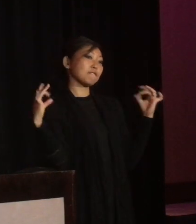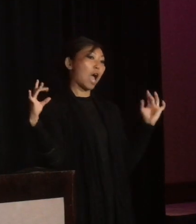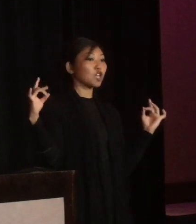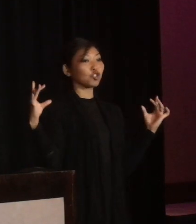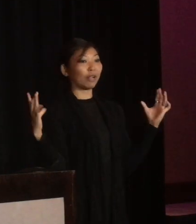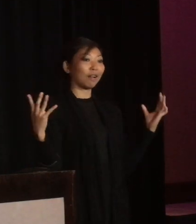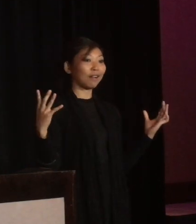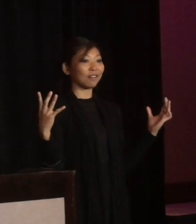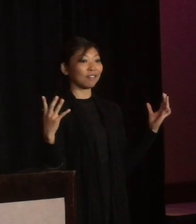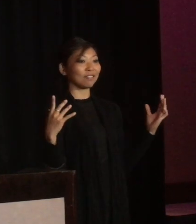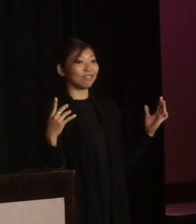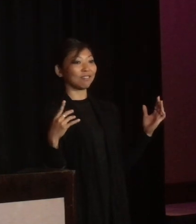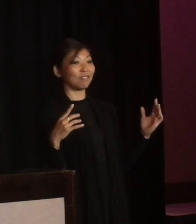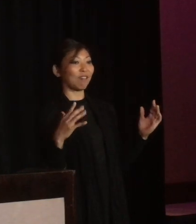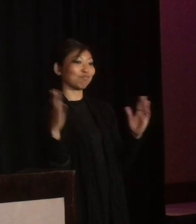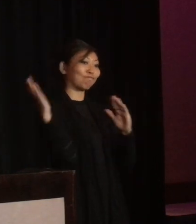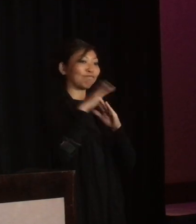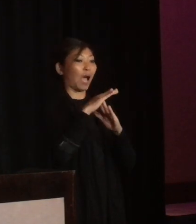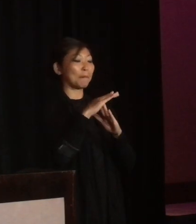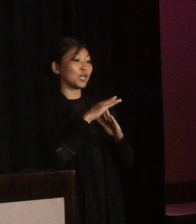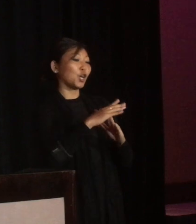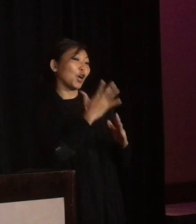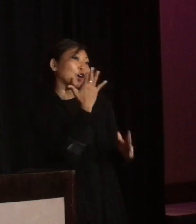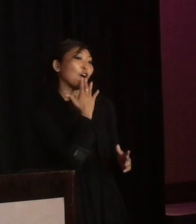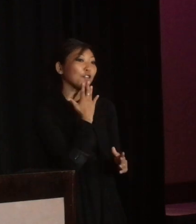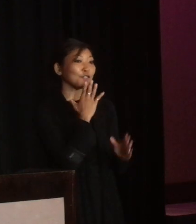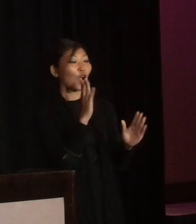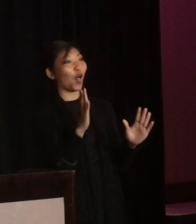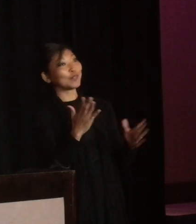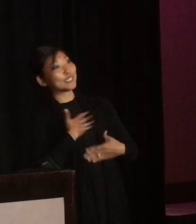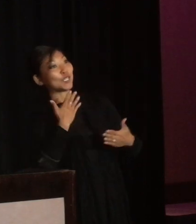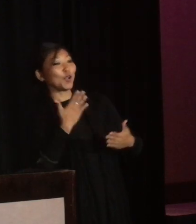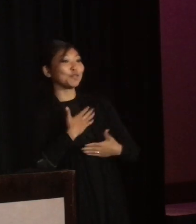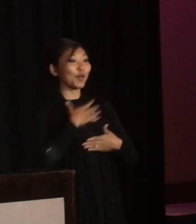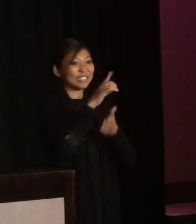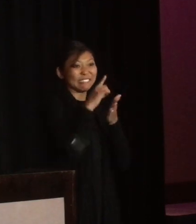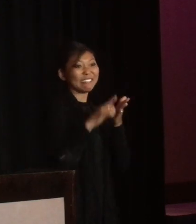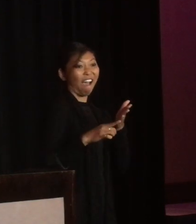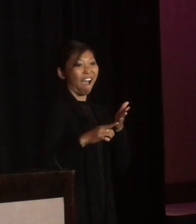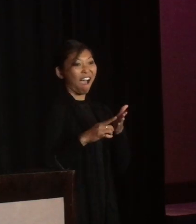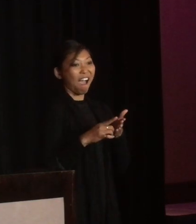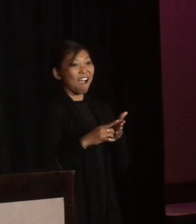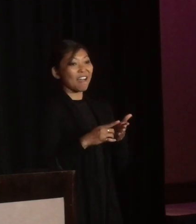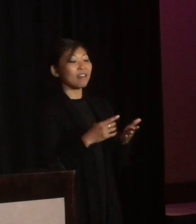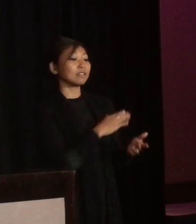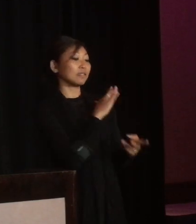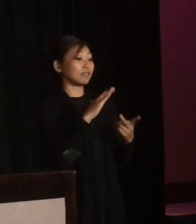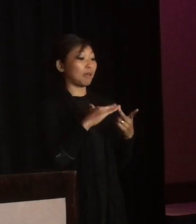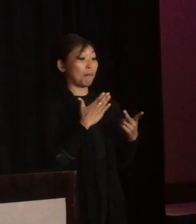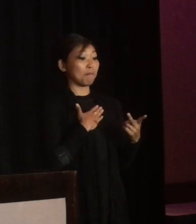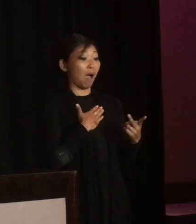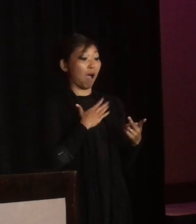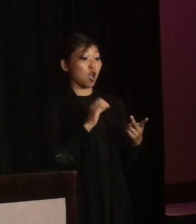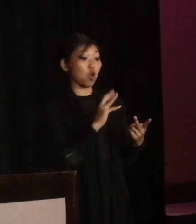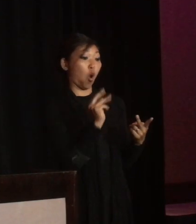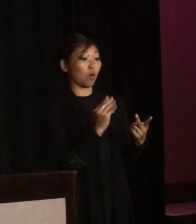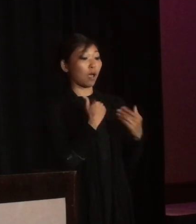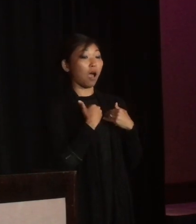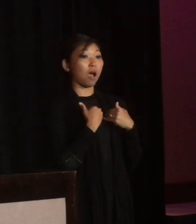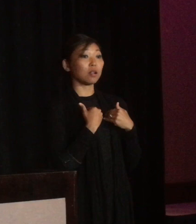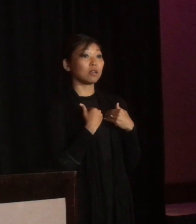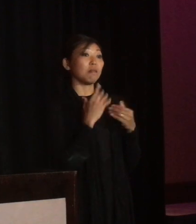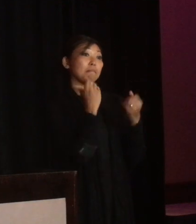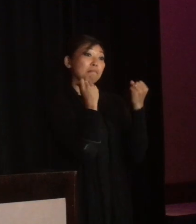her colorful and cheerful and affordable designs. And my own social media feed, I had a number